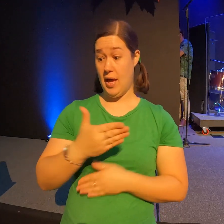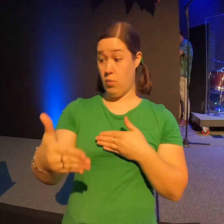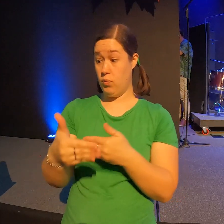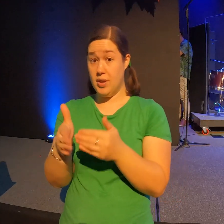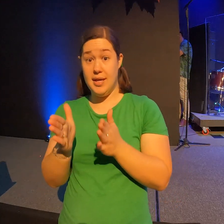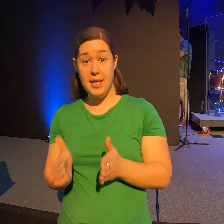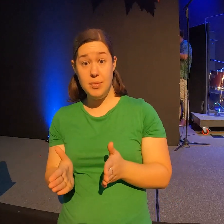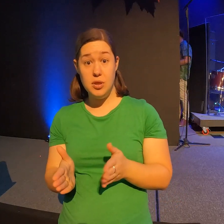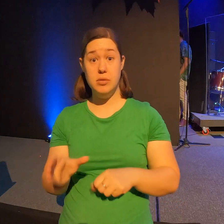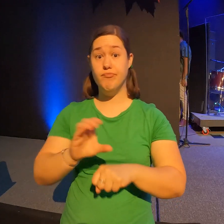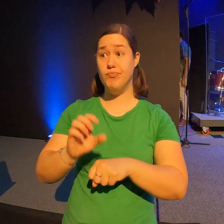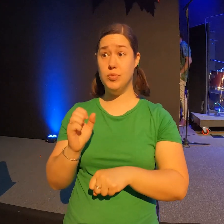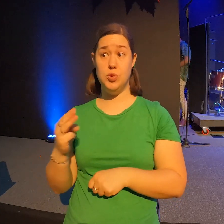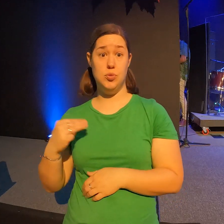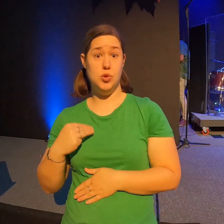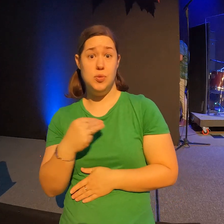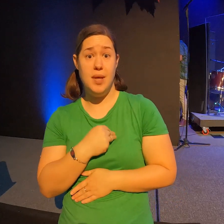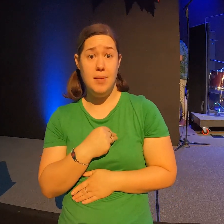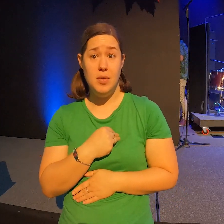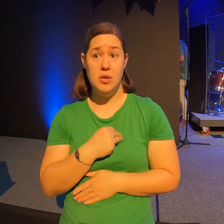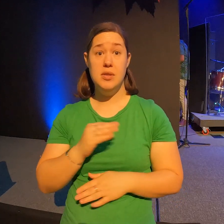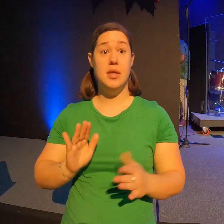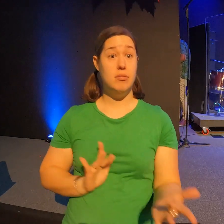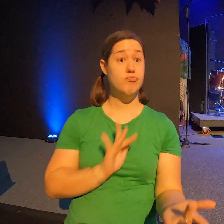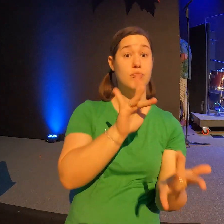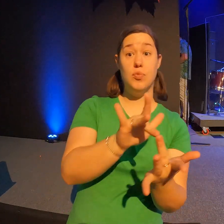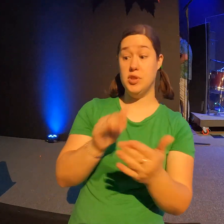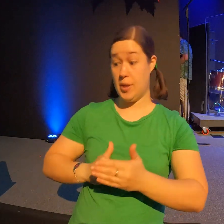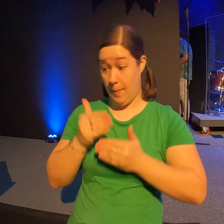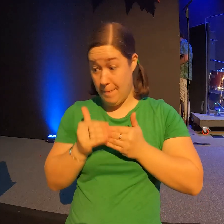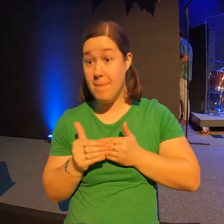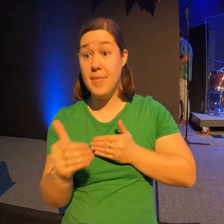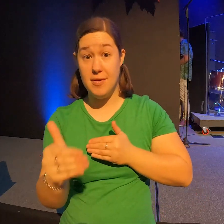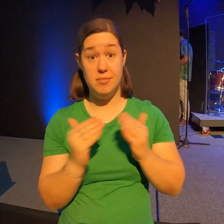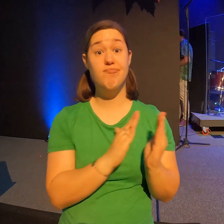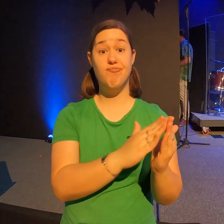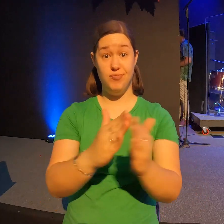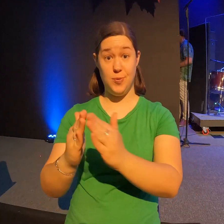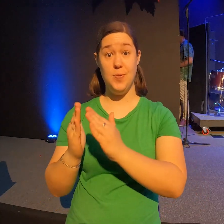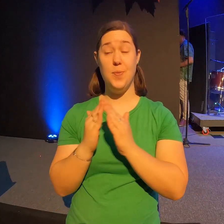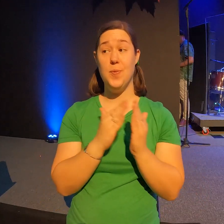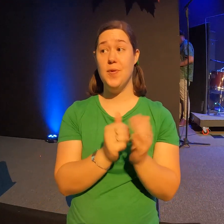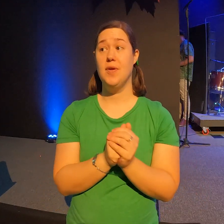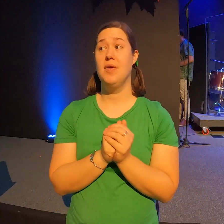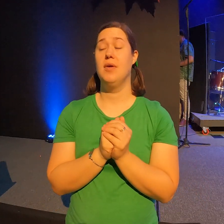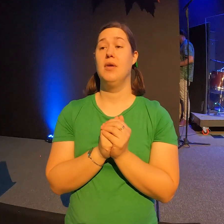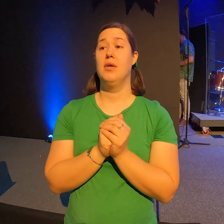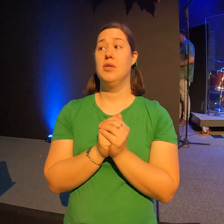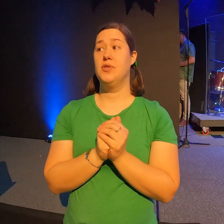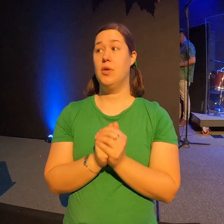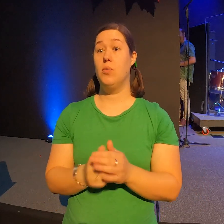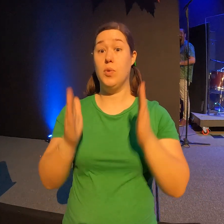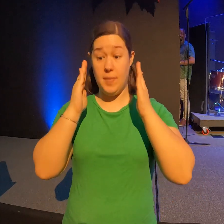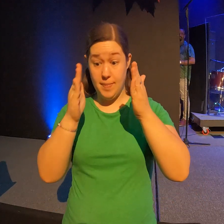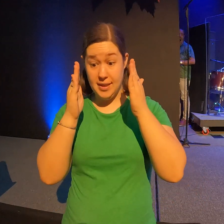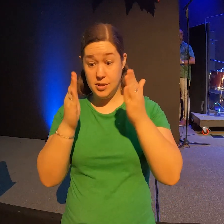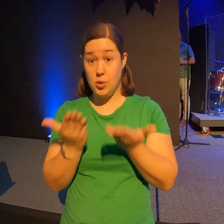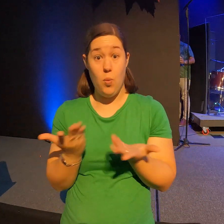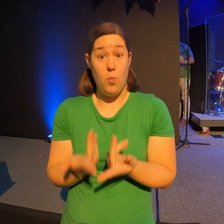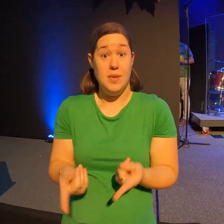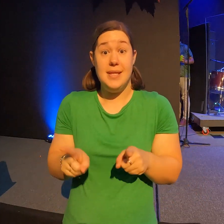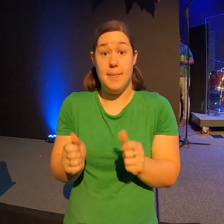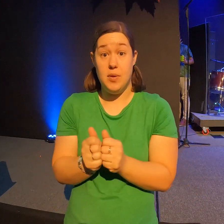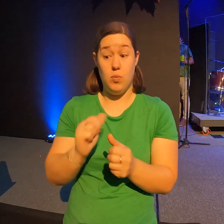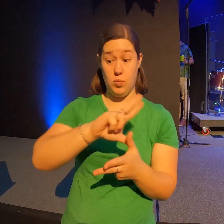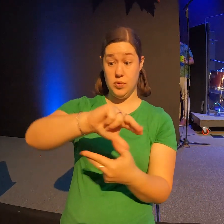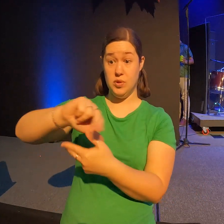will certainly keep watch of how this storm is coming in and when, and then let you know what things are happening around. One thing that we did want to